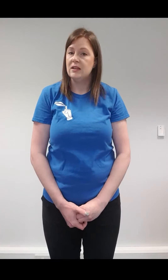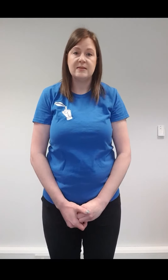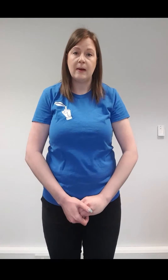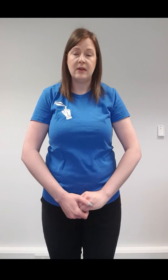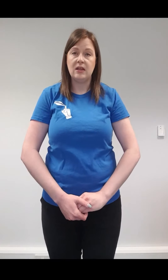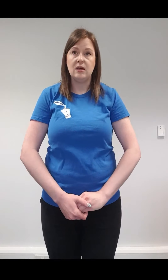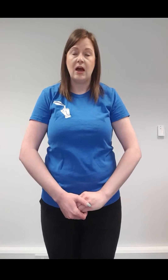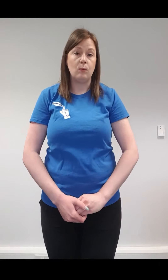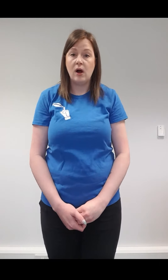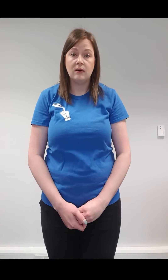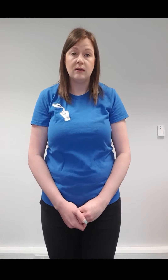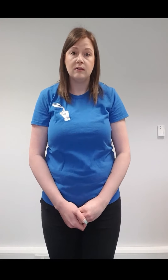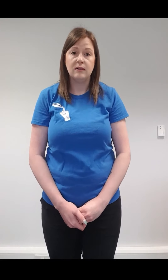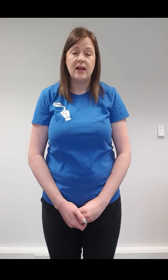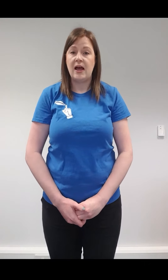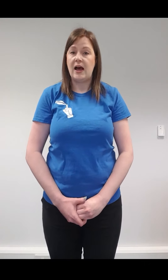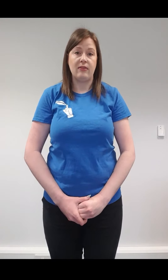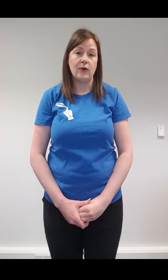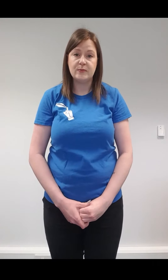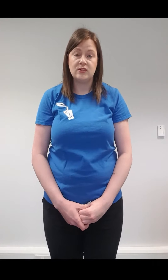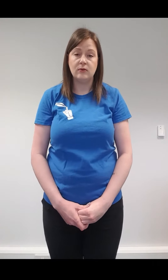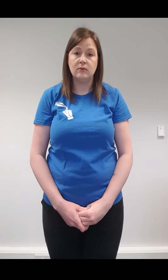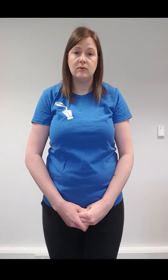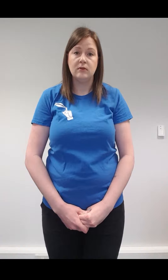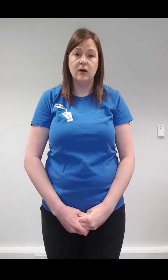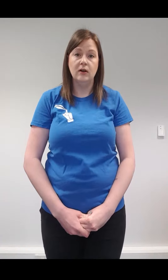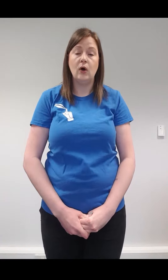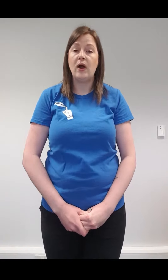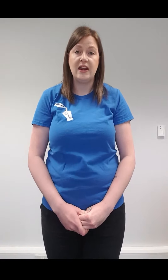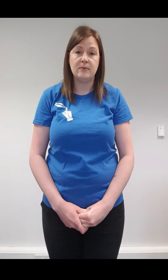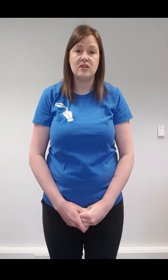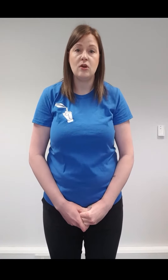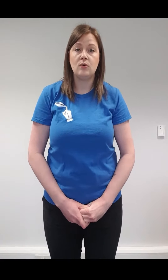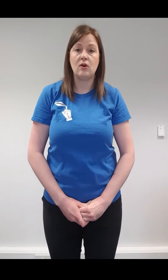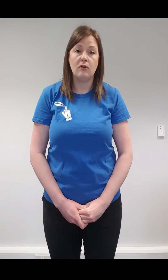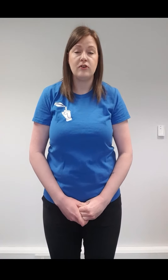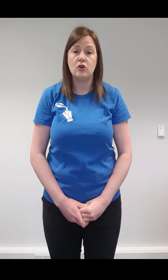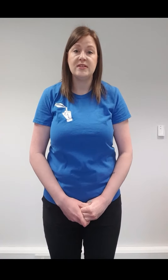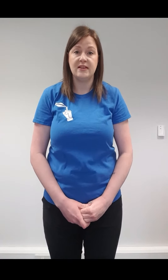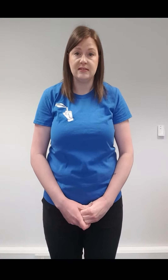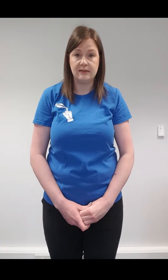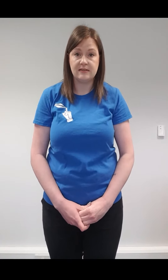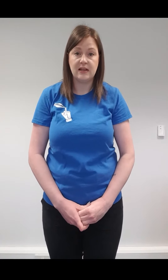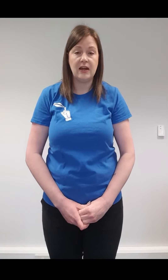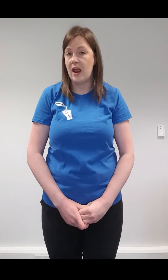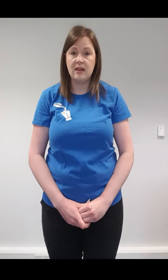This might be at work, at the hospital, or anybody who can offer you assistance in any